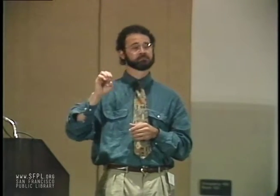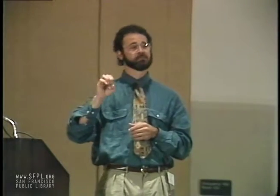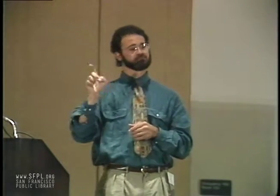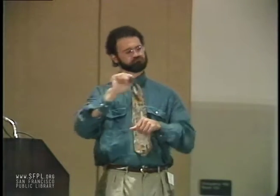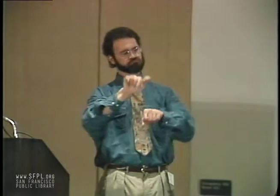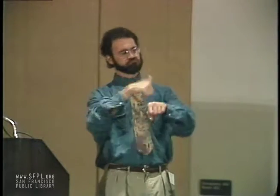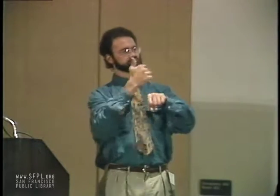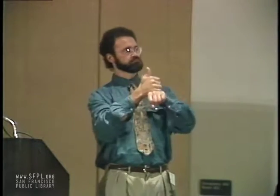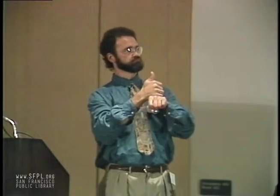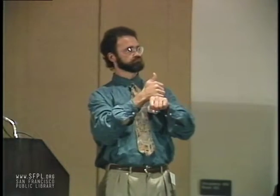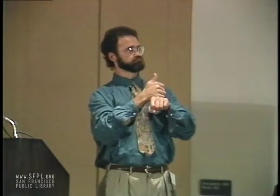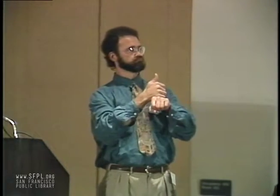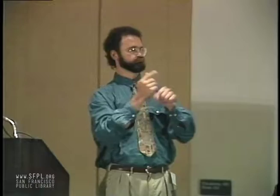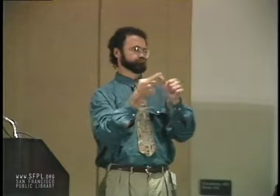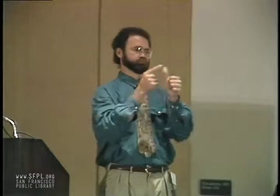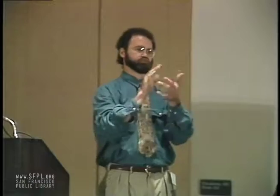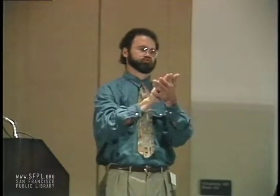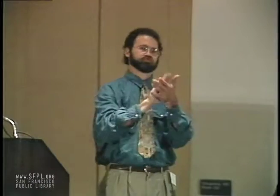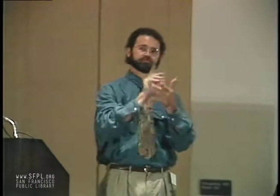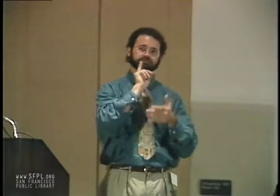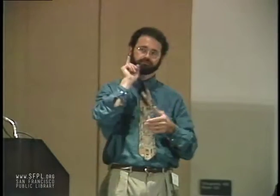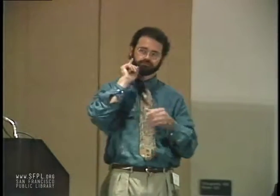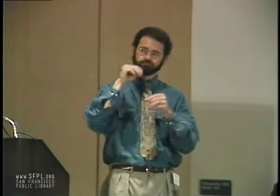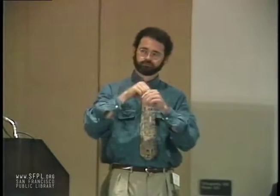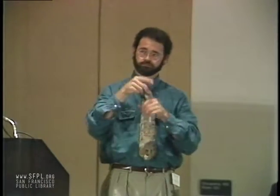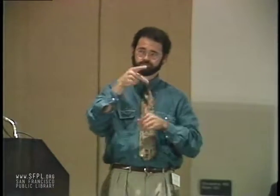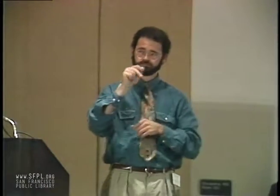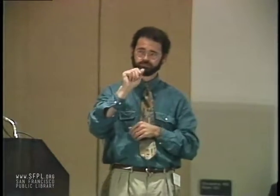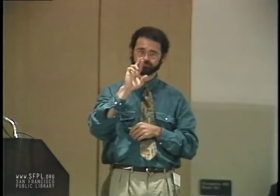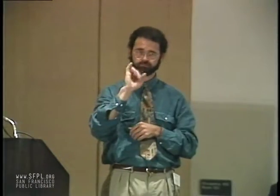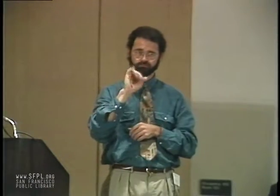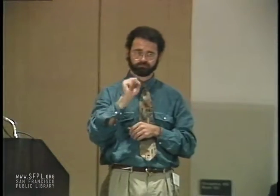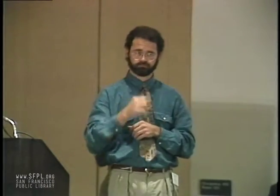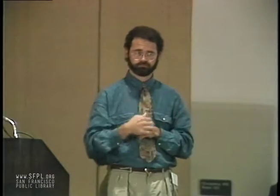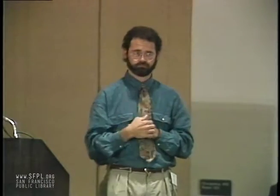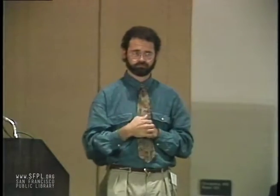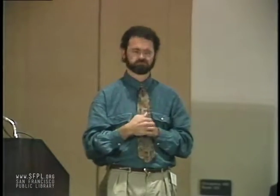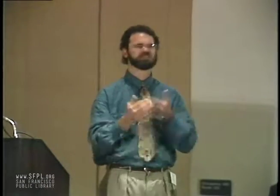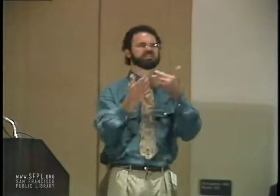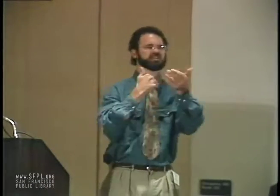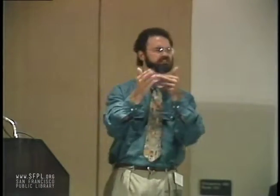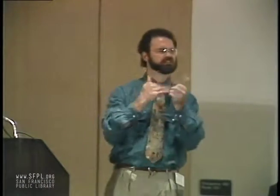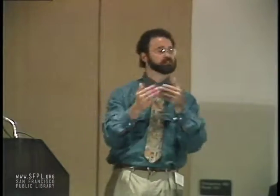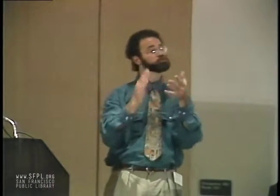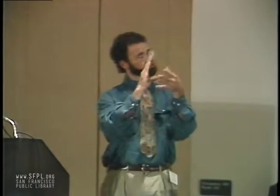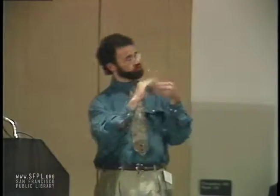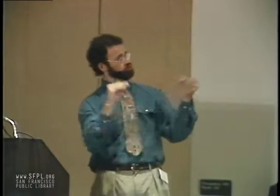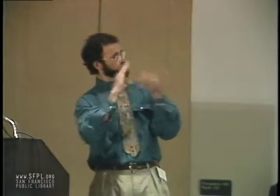He was a French minister, and he set up the first school for the deaf in Paris.